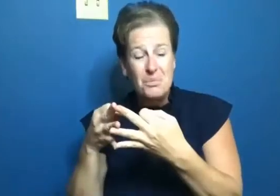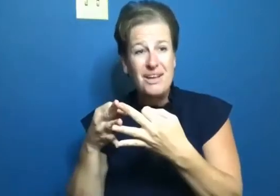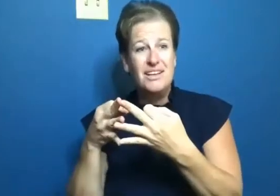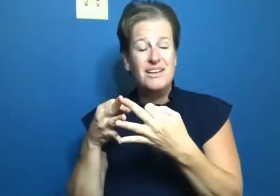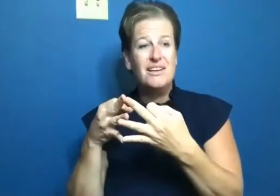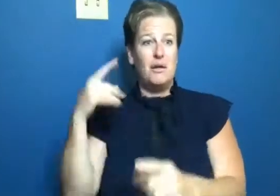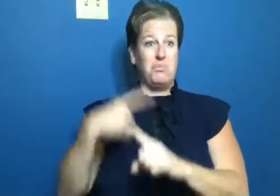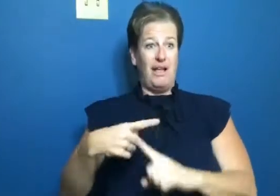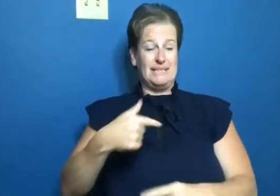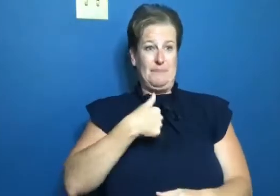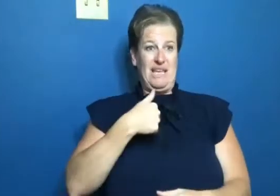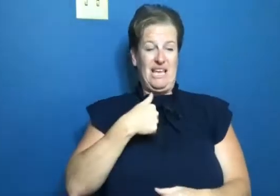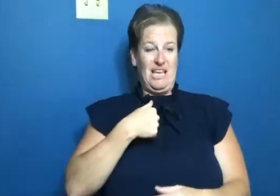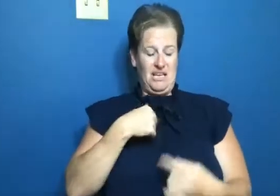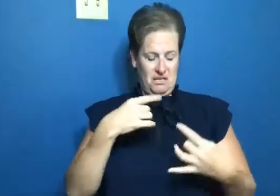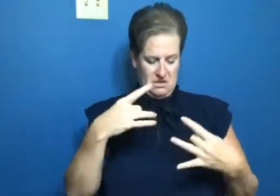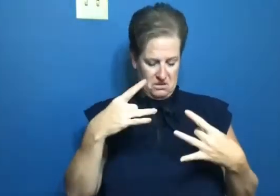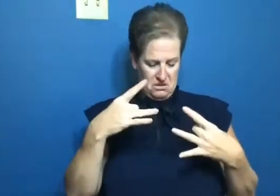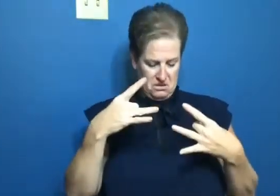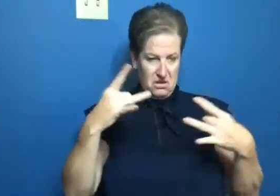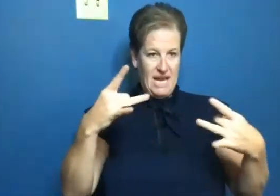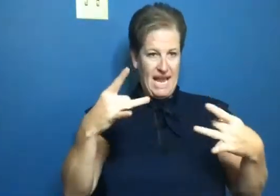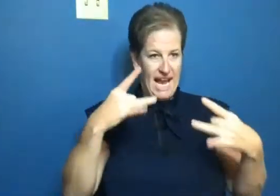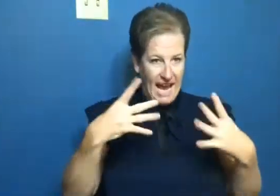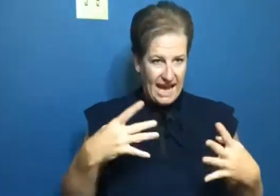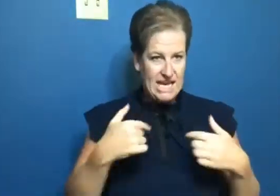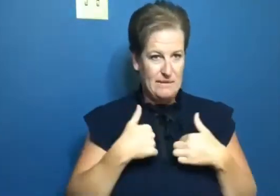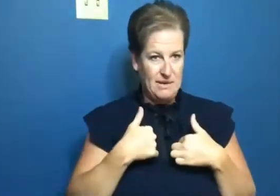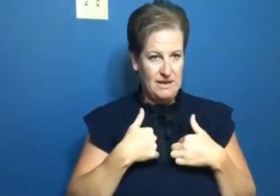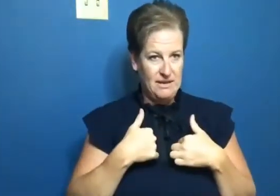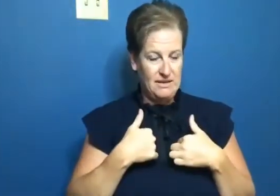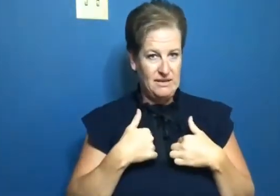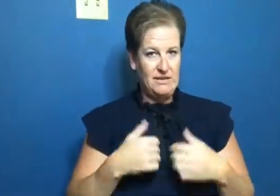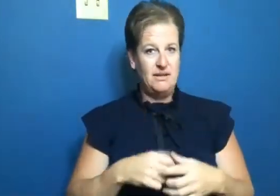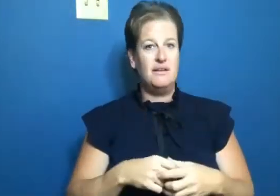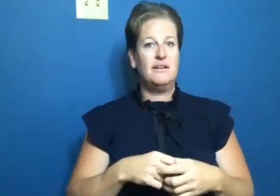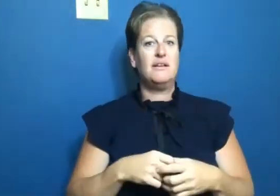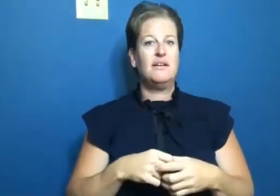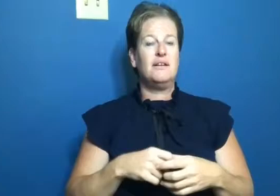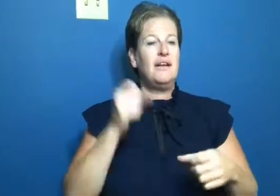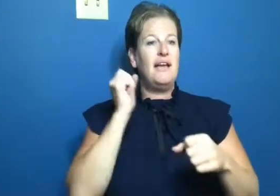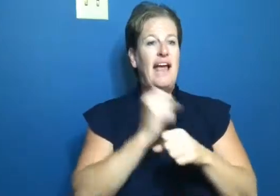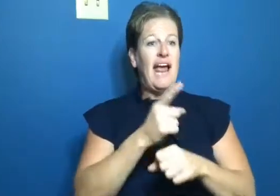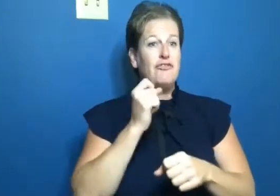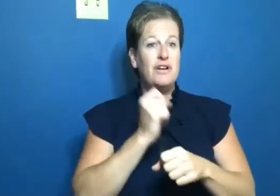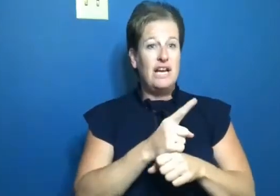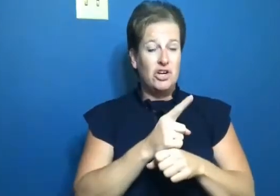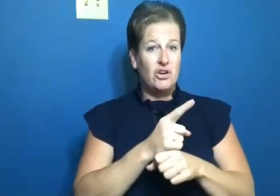myself. I hated who I was. Every year I drank, I became less of